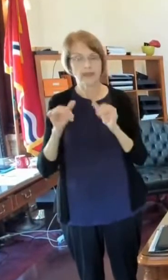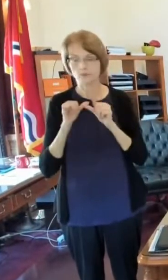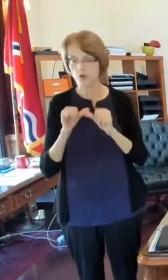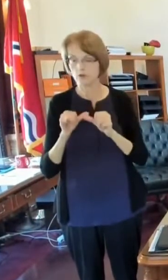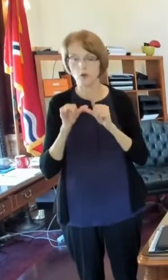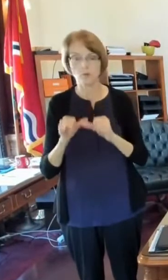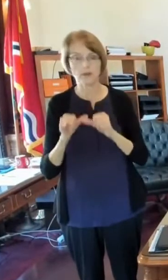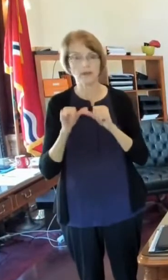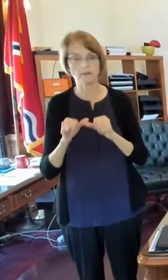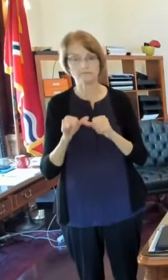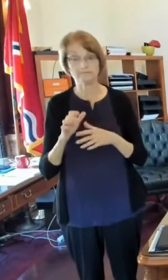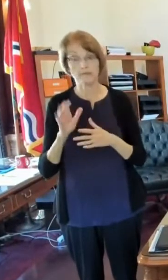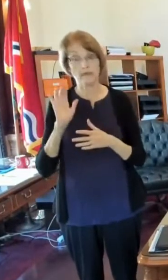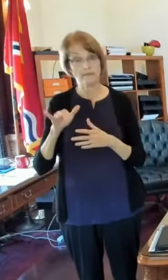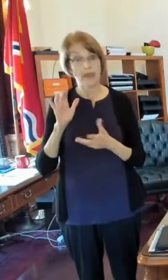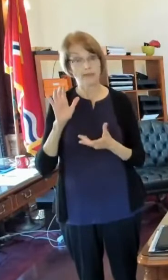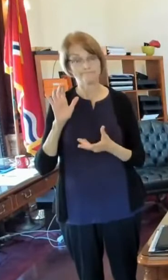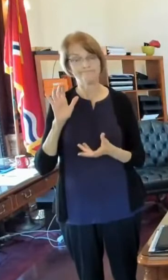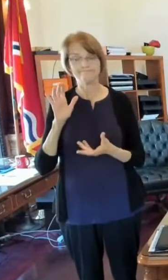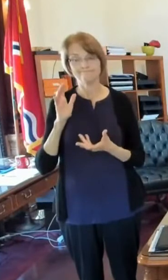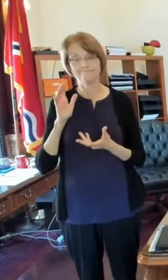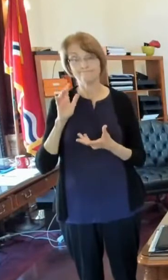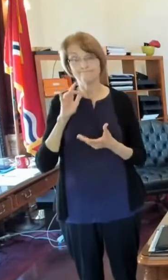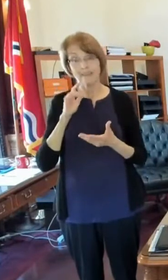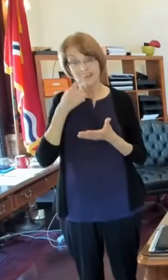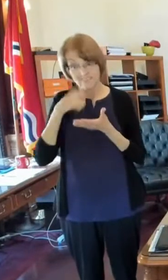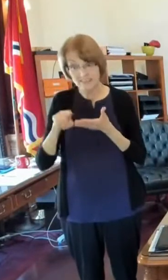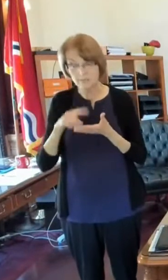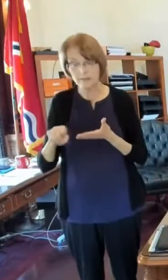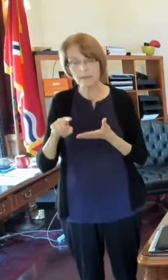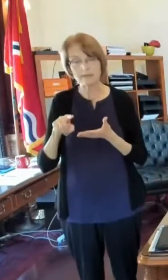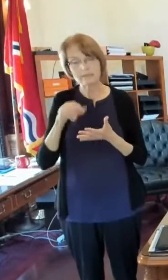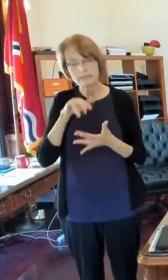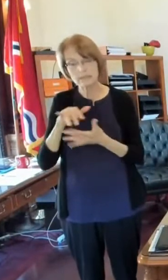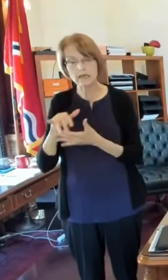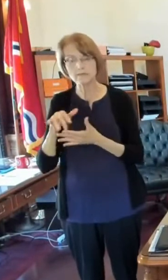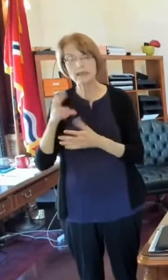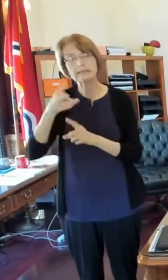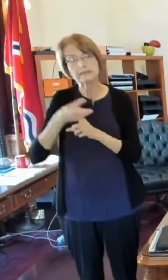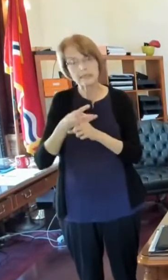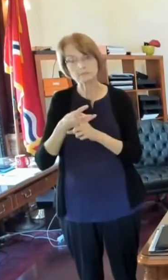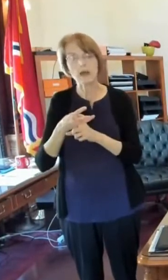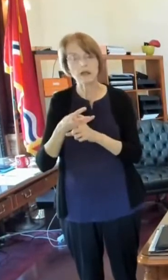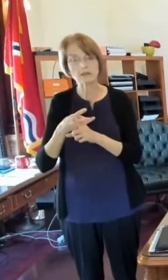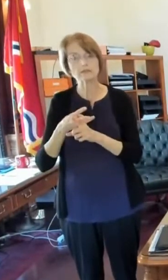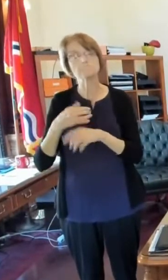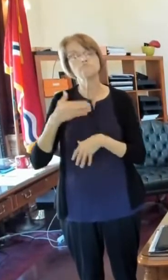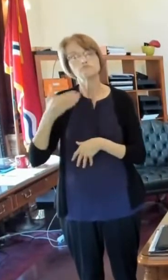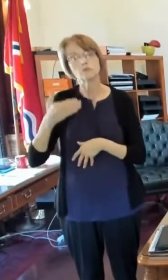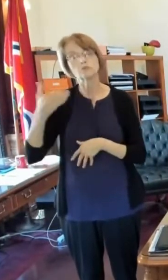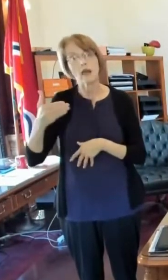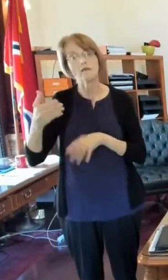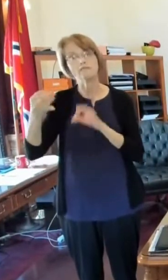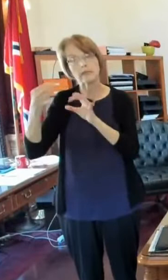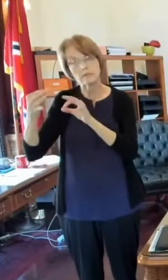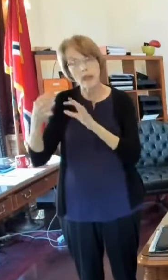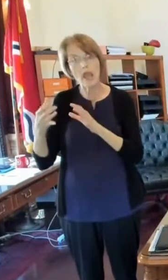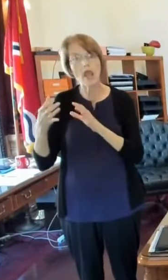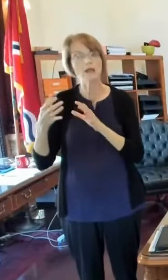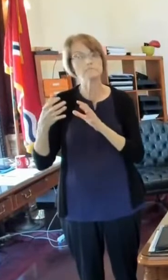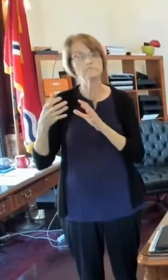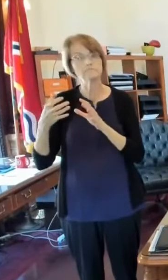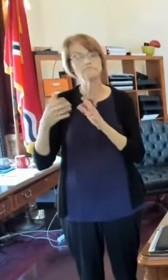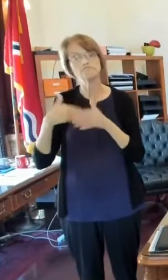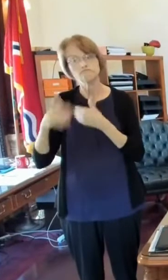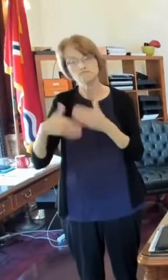it's probably a 6-month study. We'll have some report with some feedback along the way, but it's